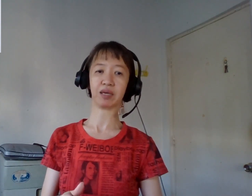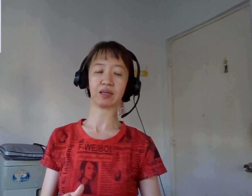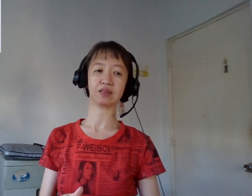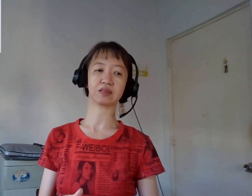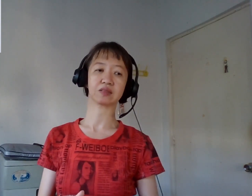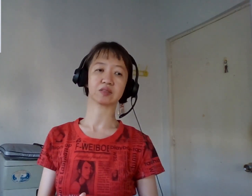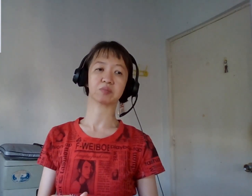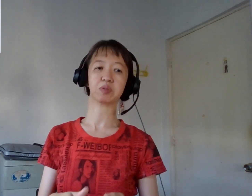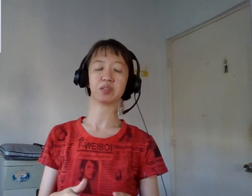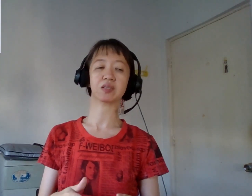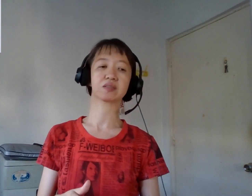male or a boy,